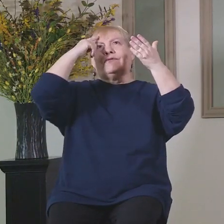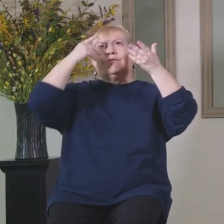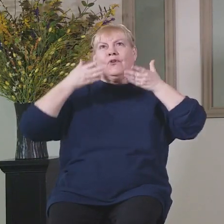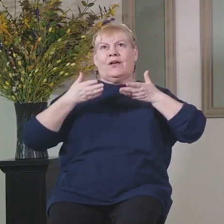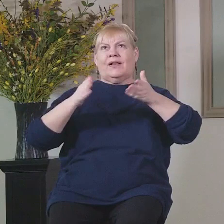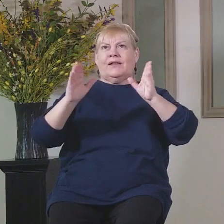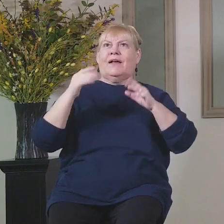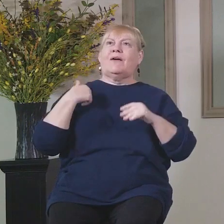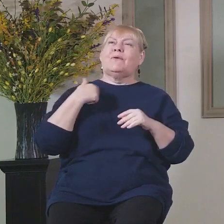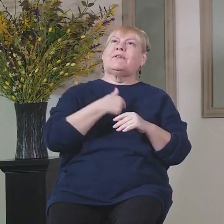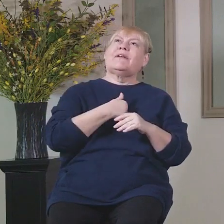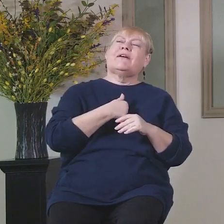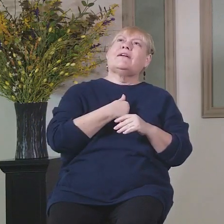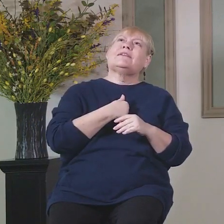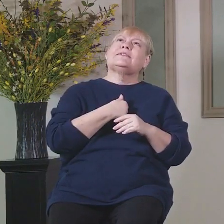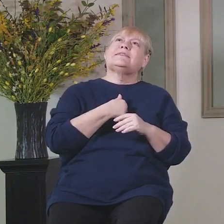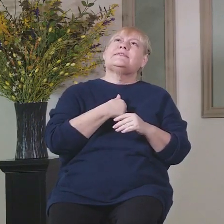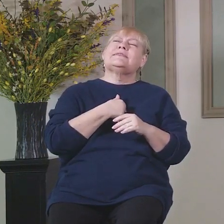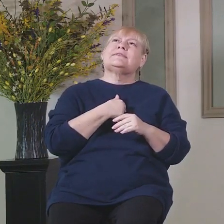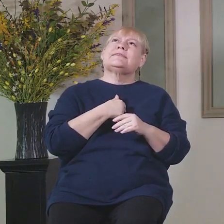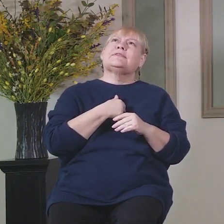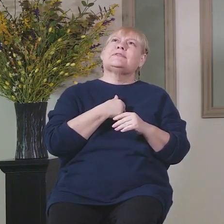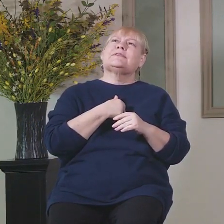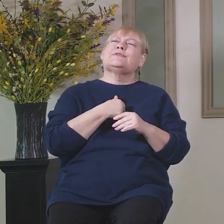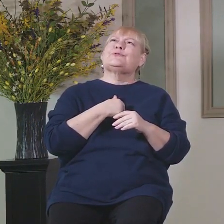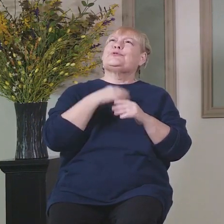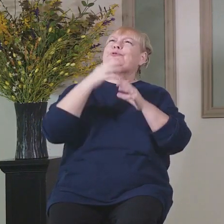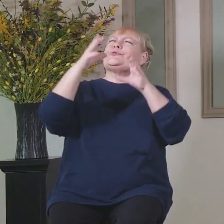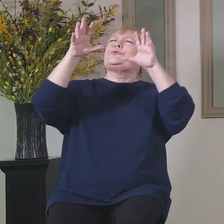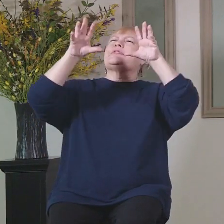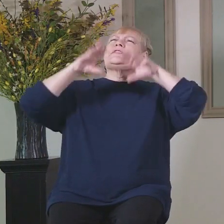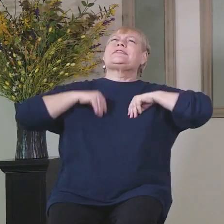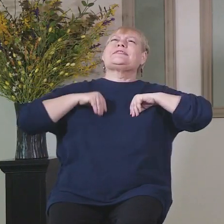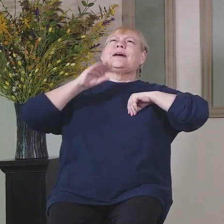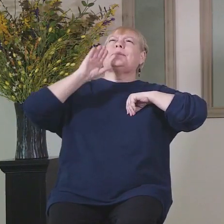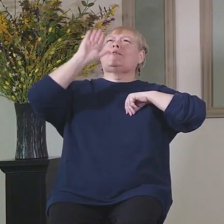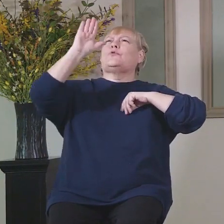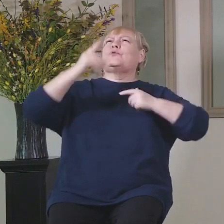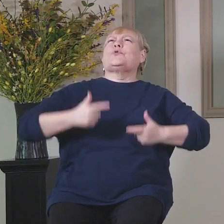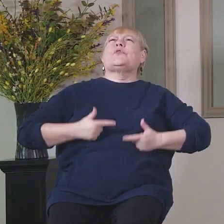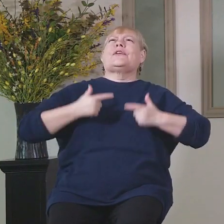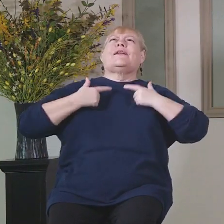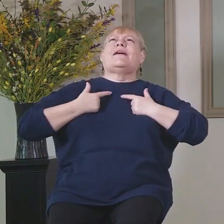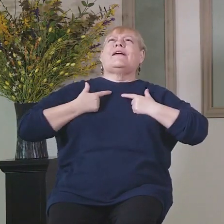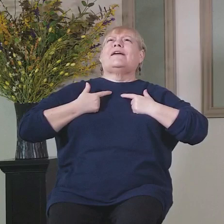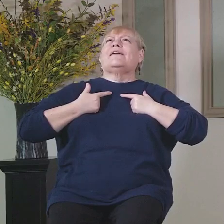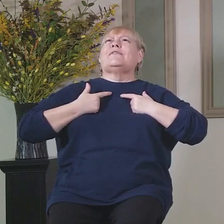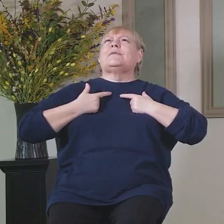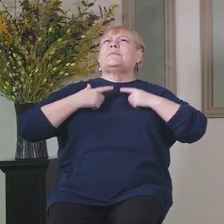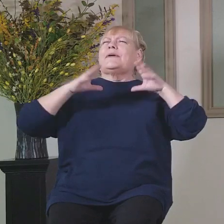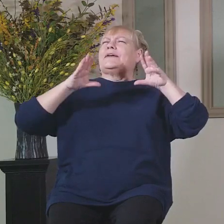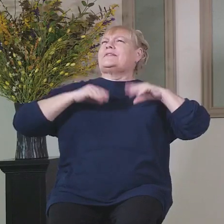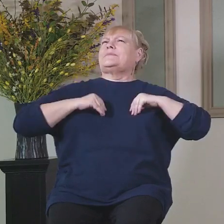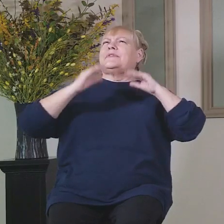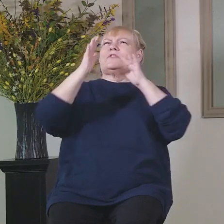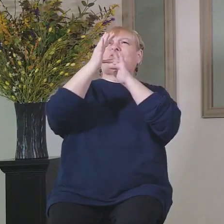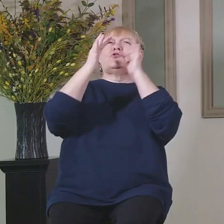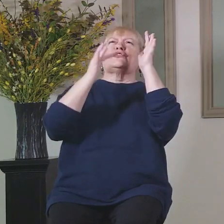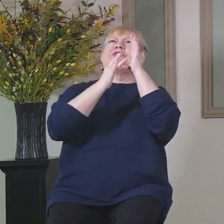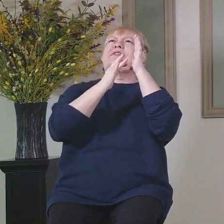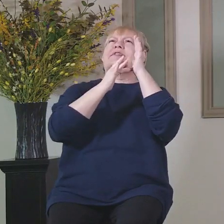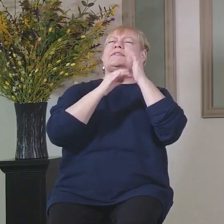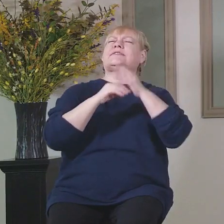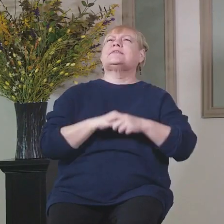allowing us to be able to claim that life as our own by claiming the Lordship of your Son,